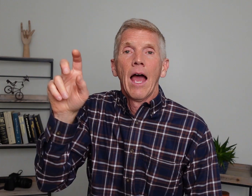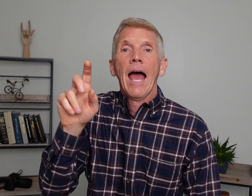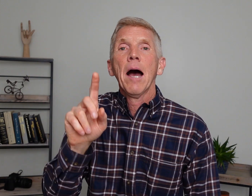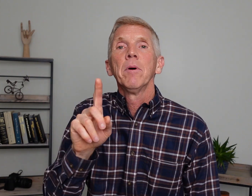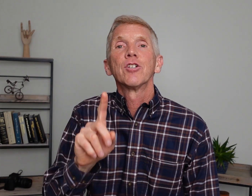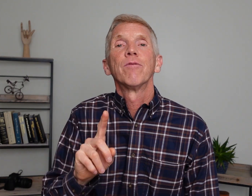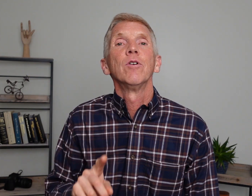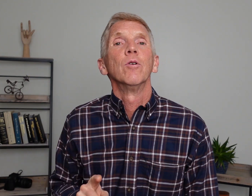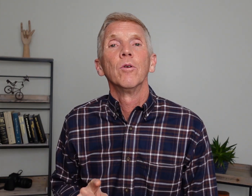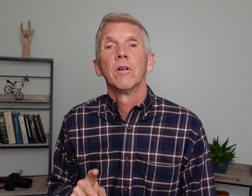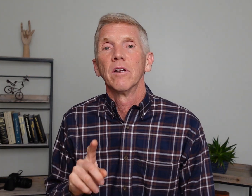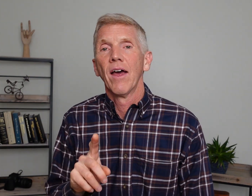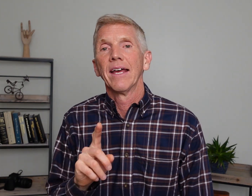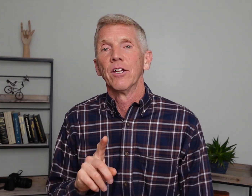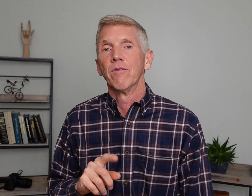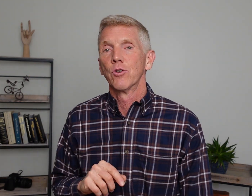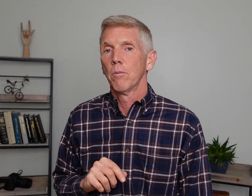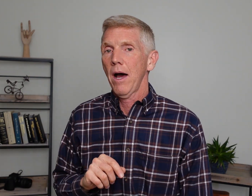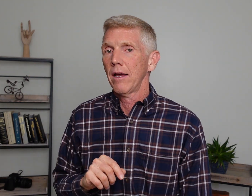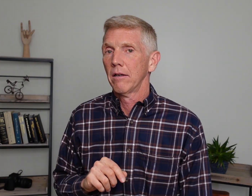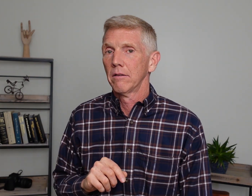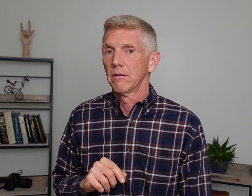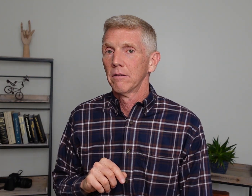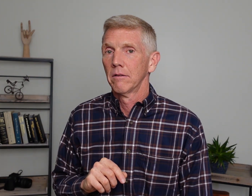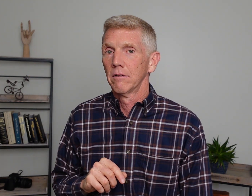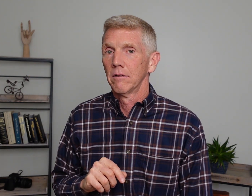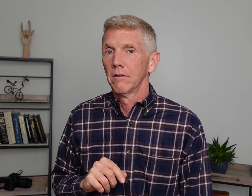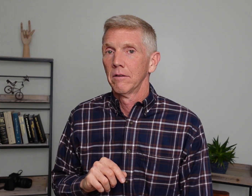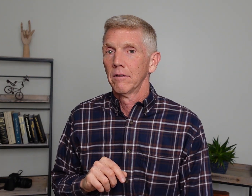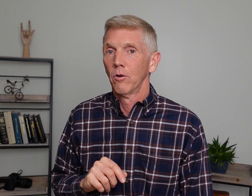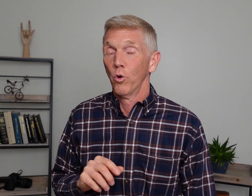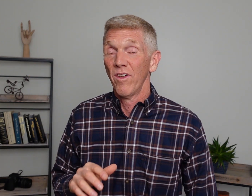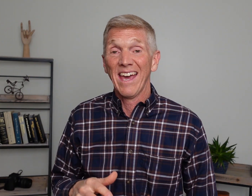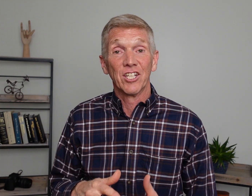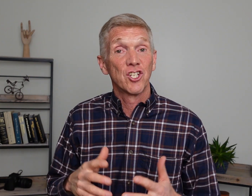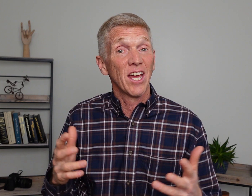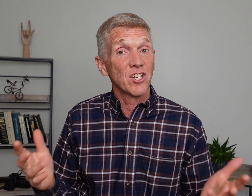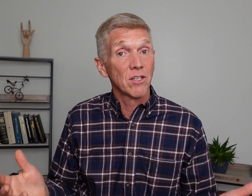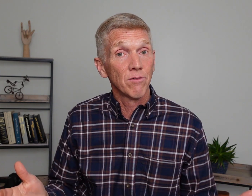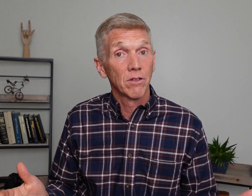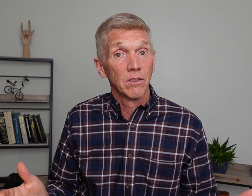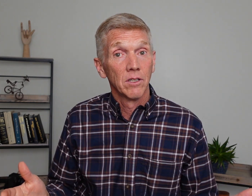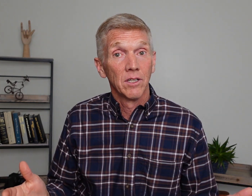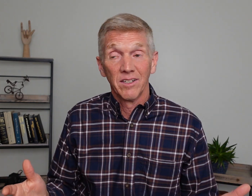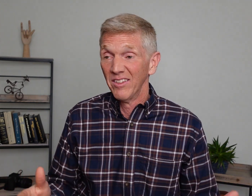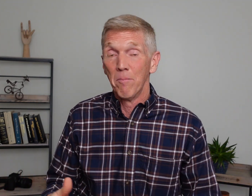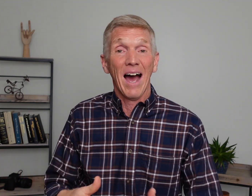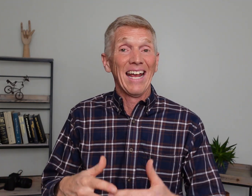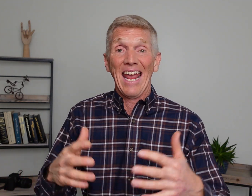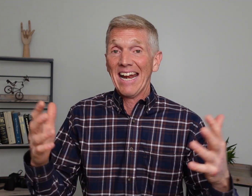How much food did that individual buy? Were they excessive? Did they buy